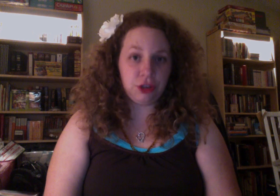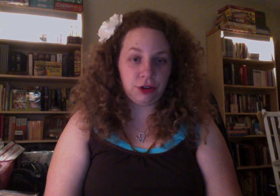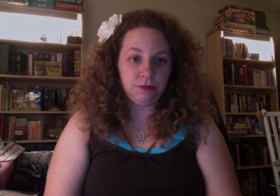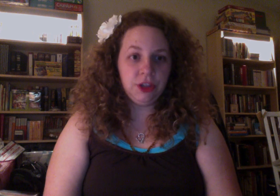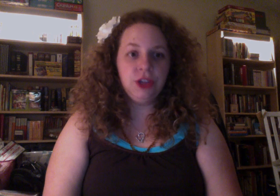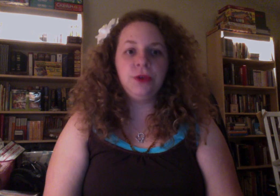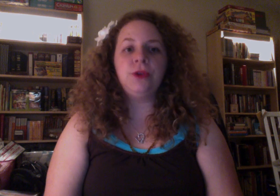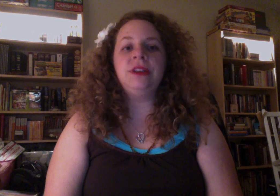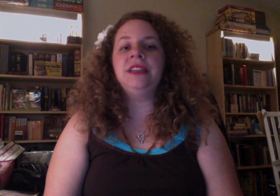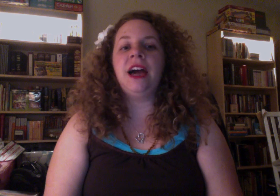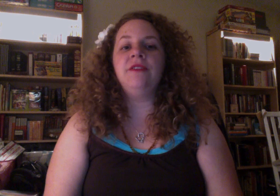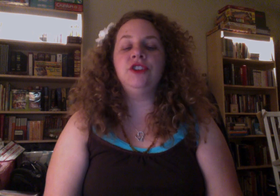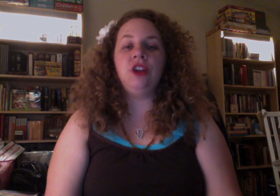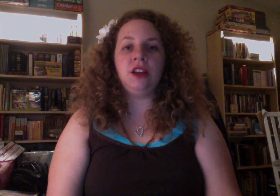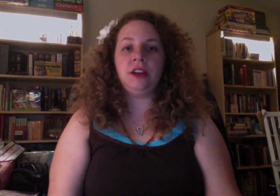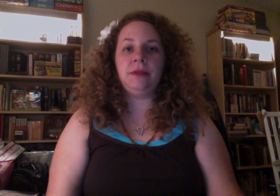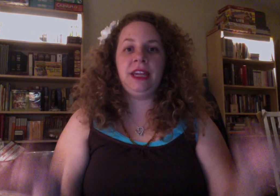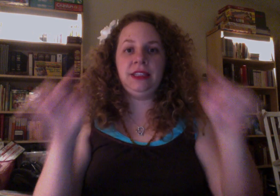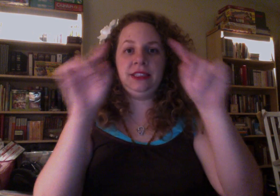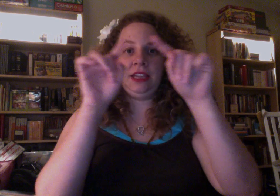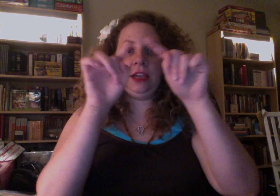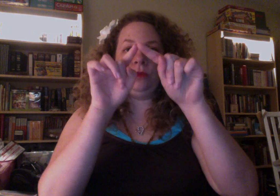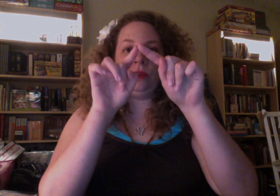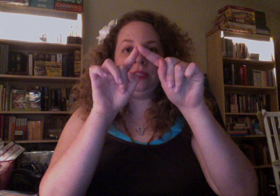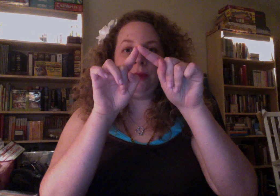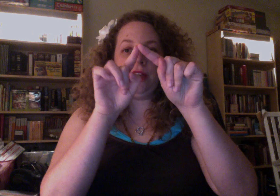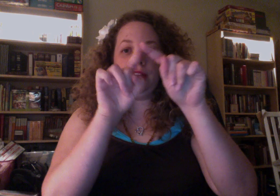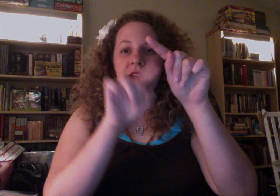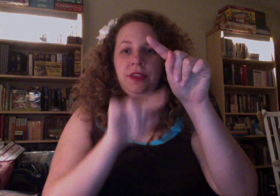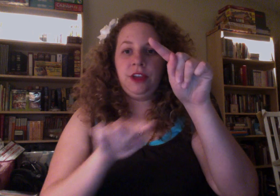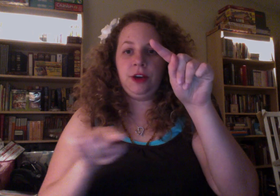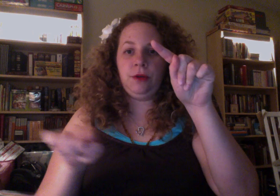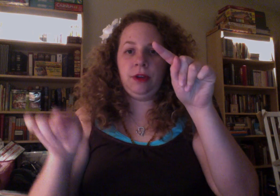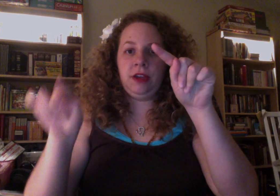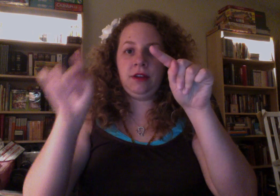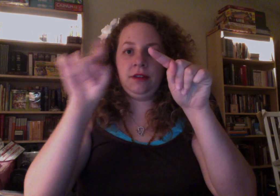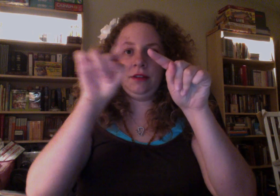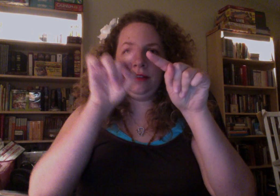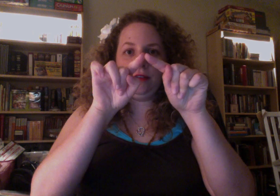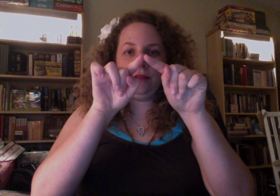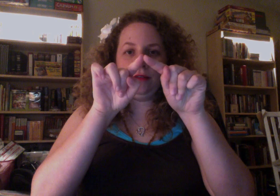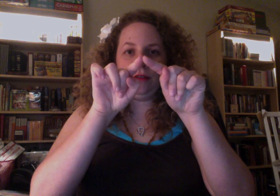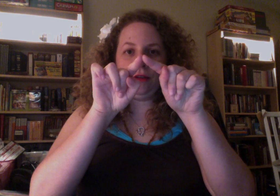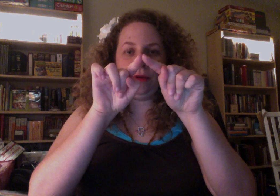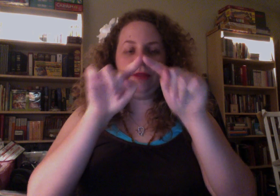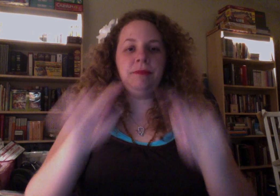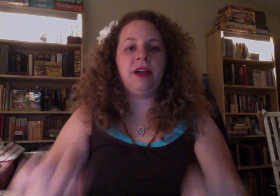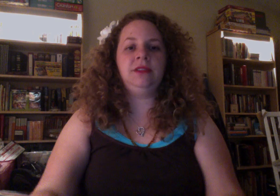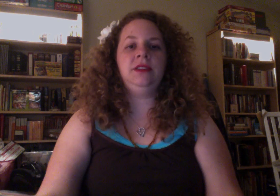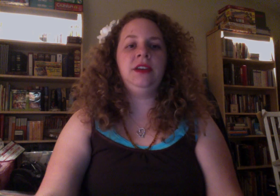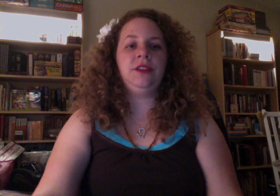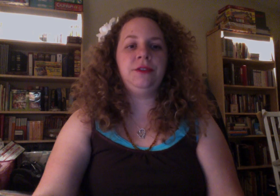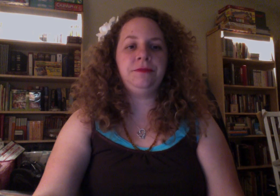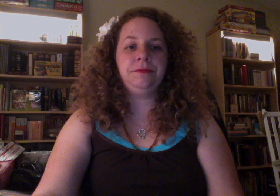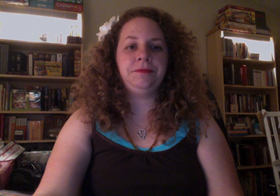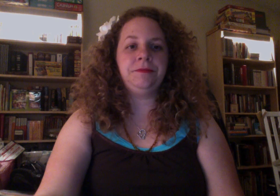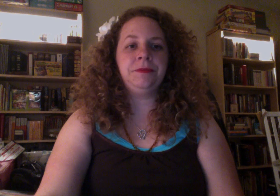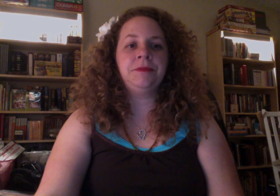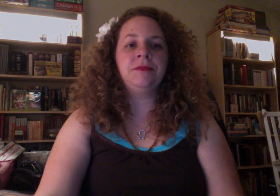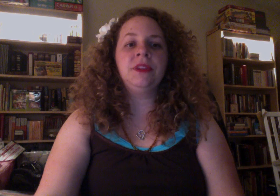circle, you're going to have your non-dominant hand staying in one spot and then going around back to the other.